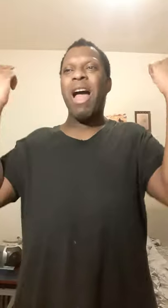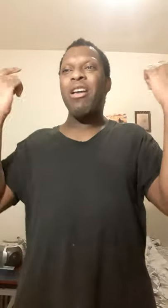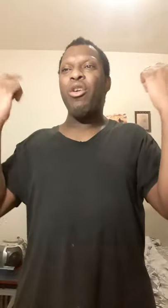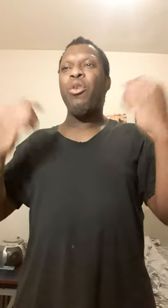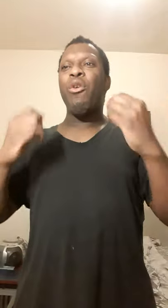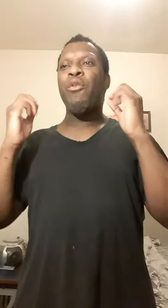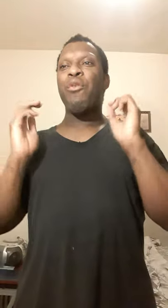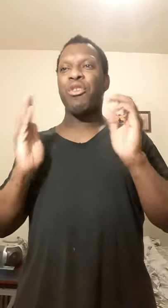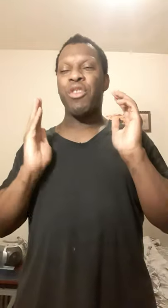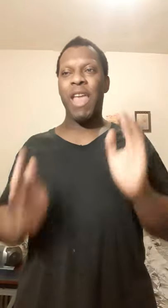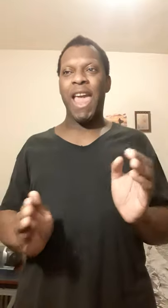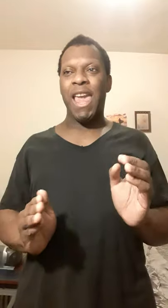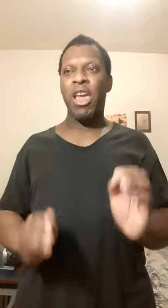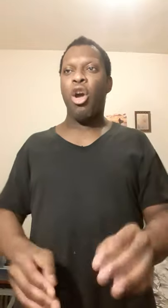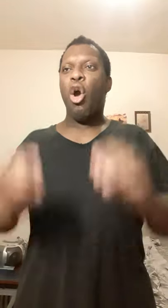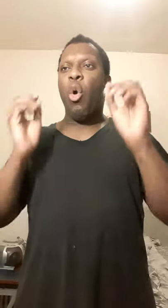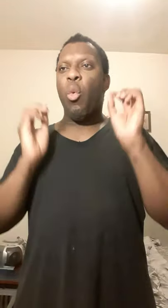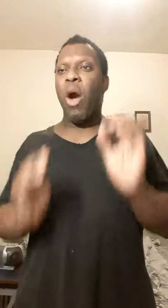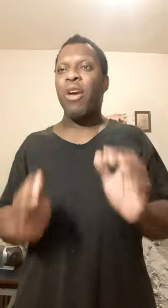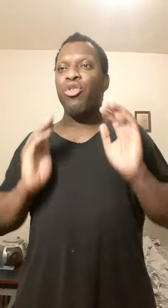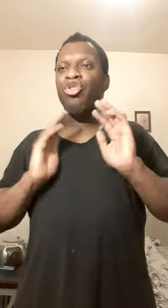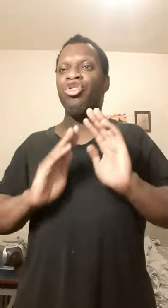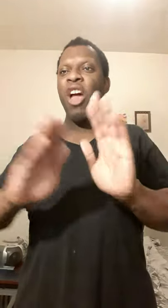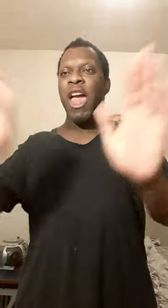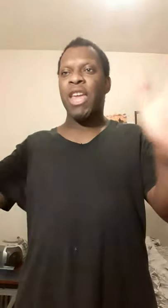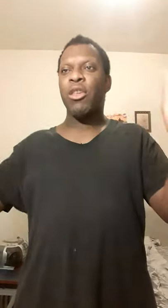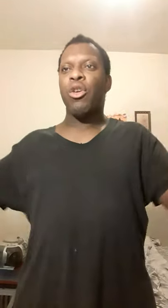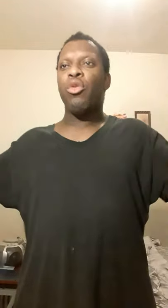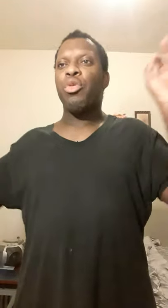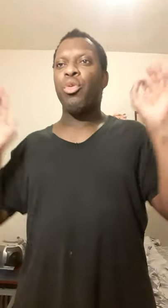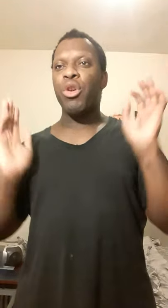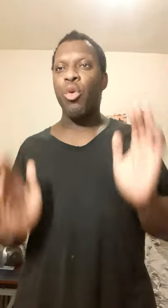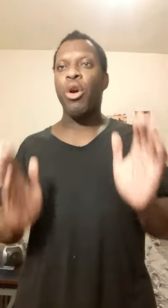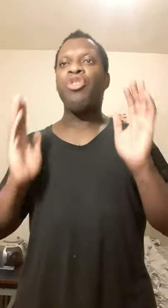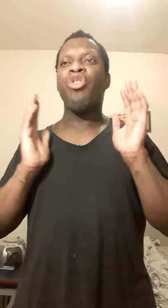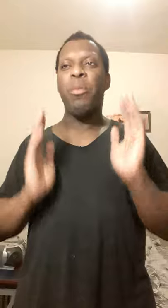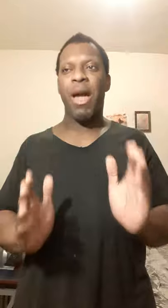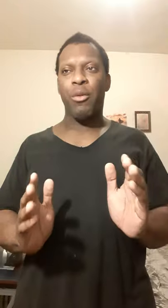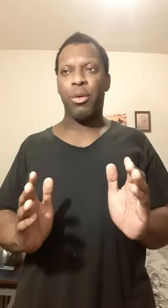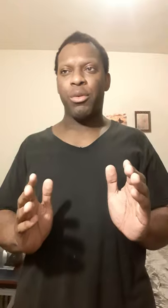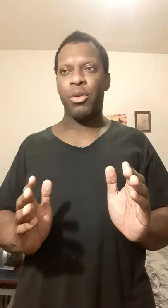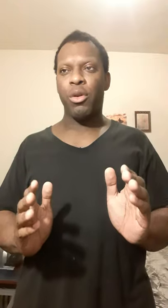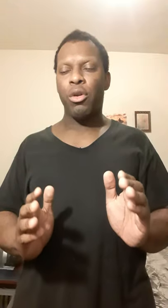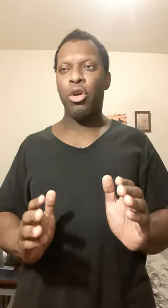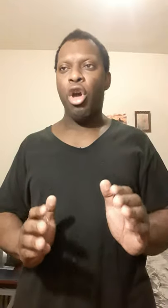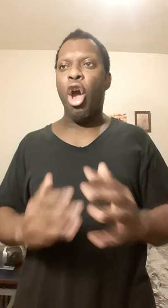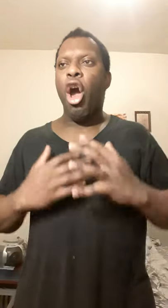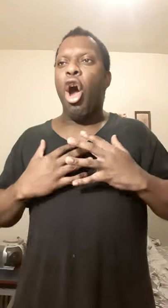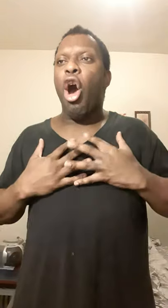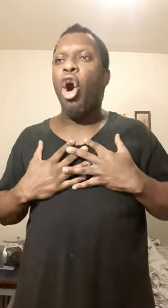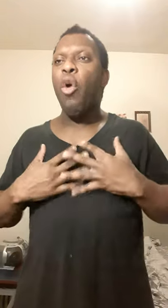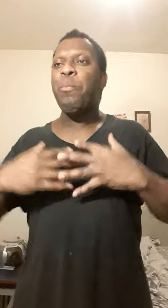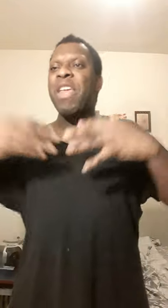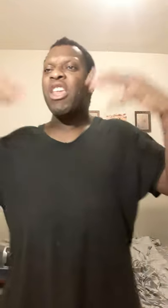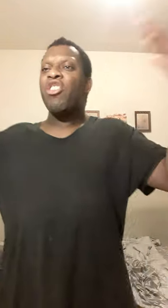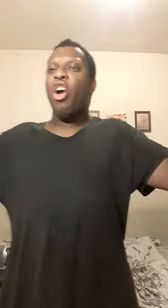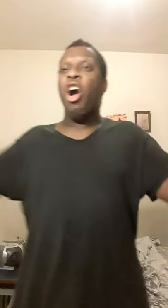Smile for today while you shine through your tomorrows. Open your heart